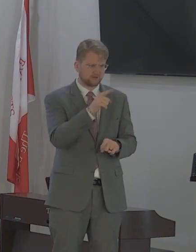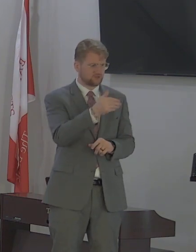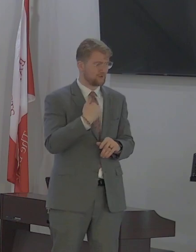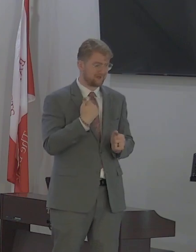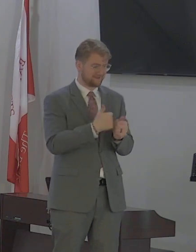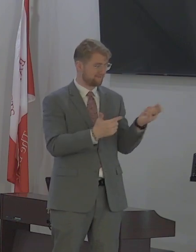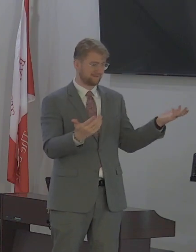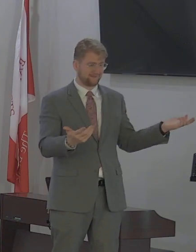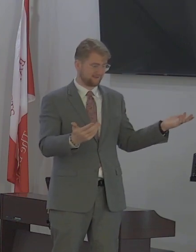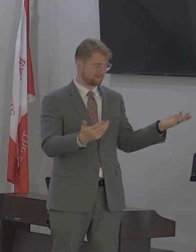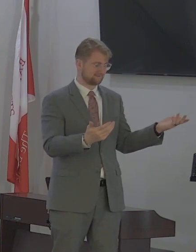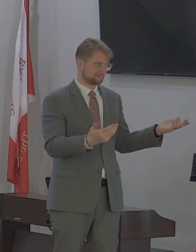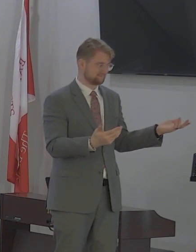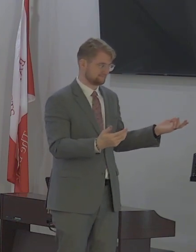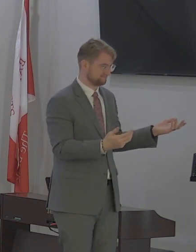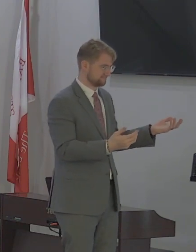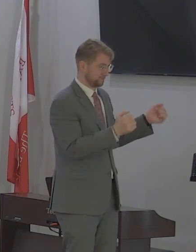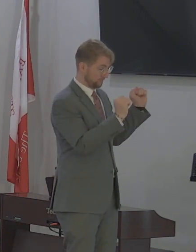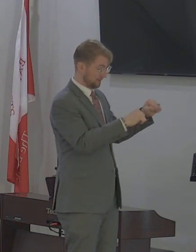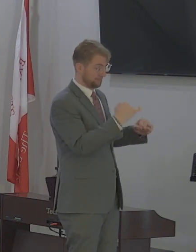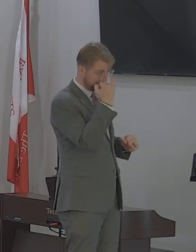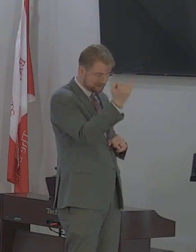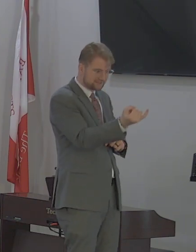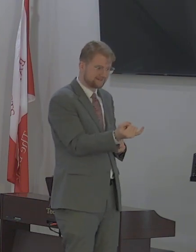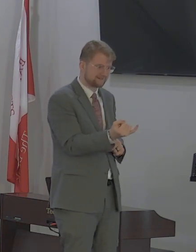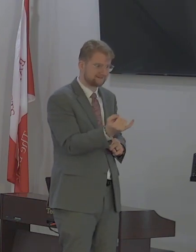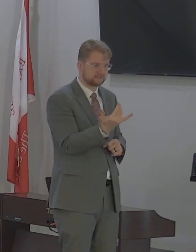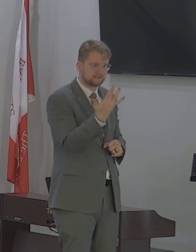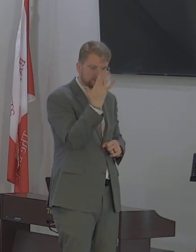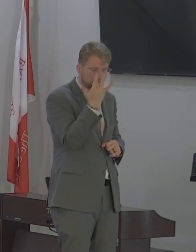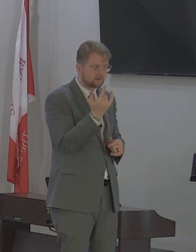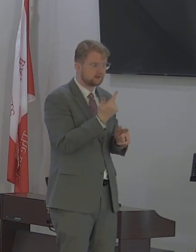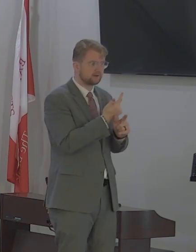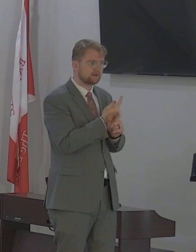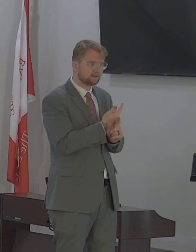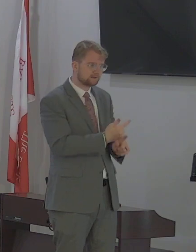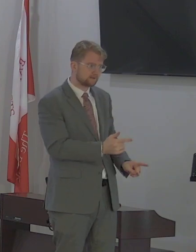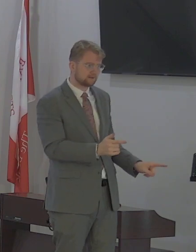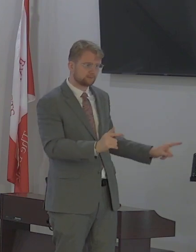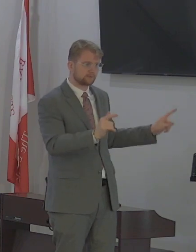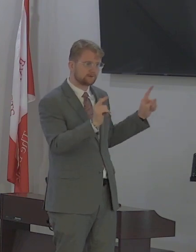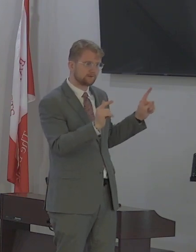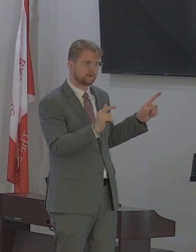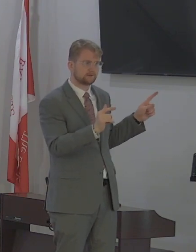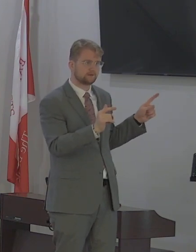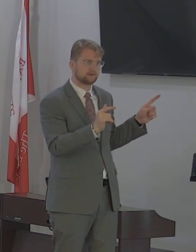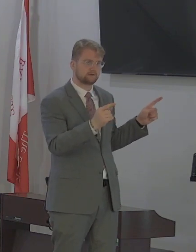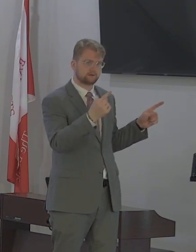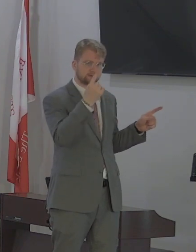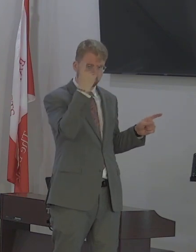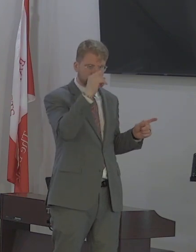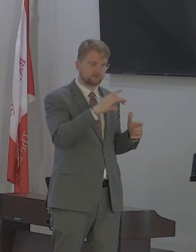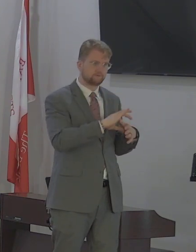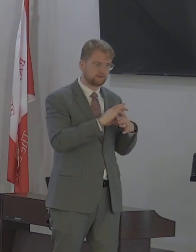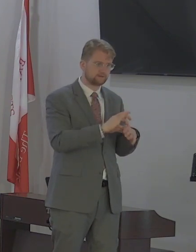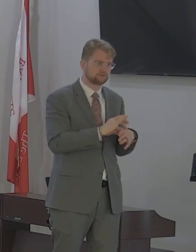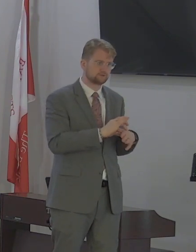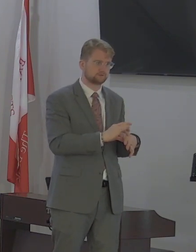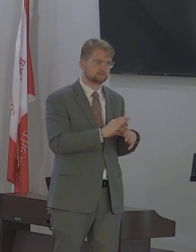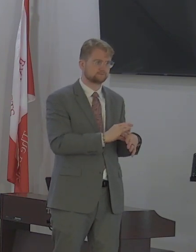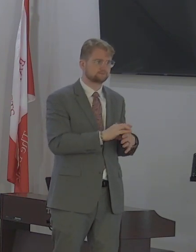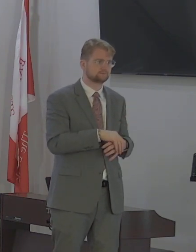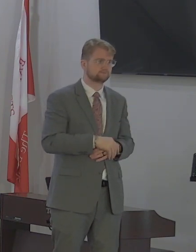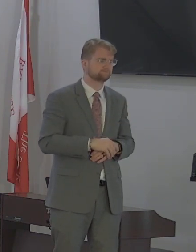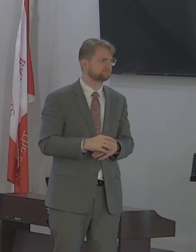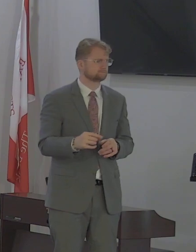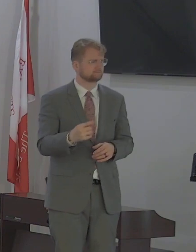sun. Why? Liberty for the occasion of the flesh. See, I don't know if